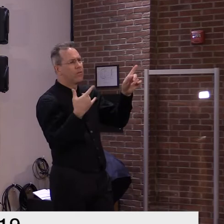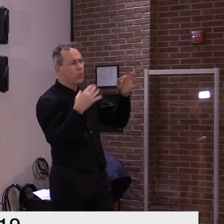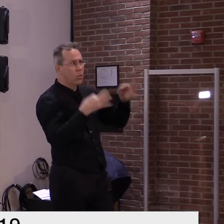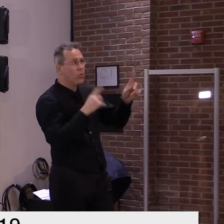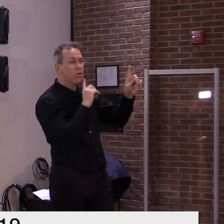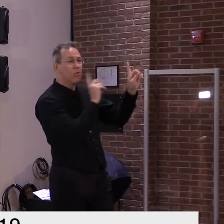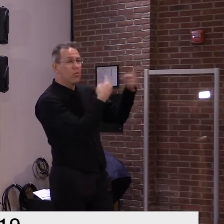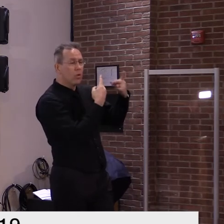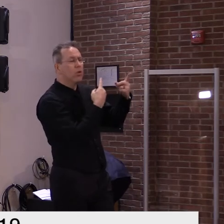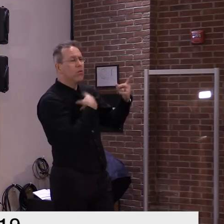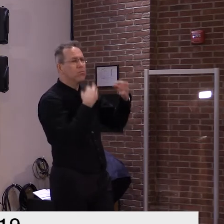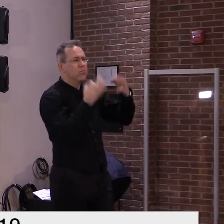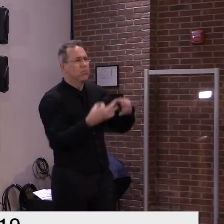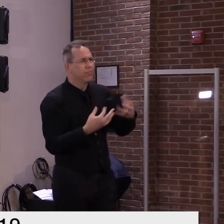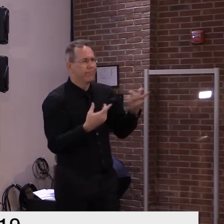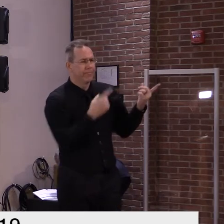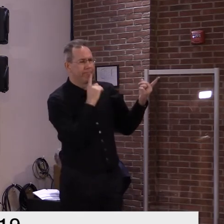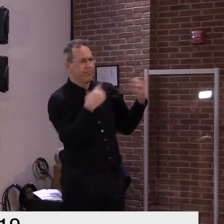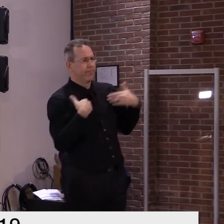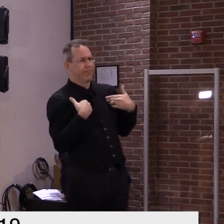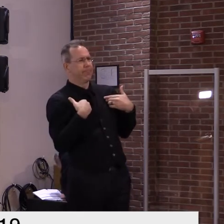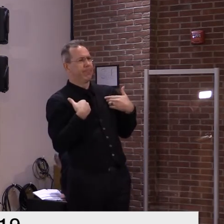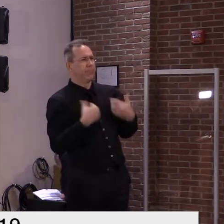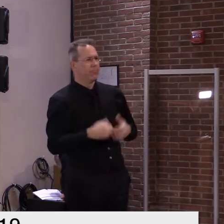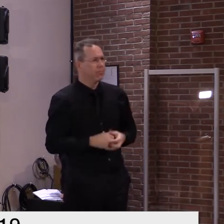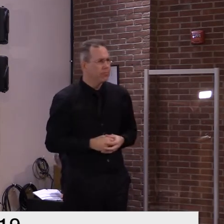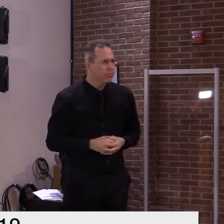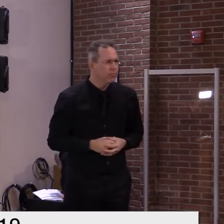Greg, the Bennington Banner.